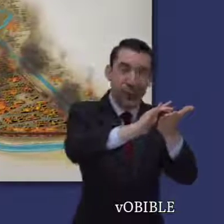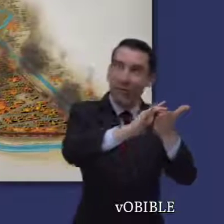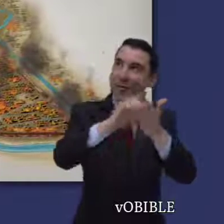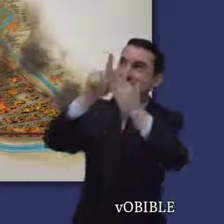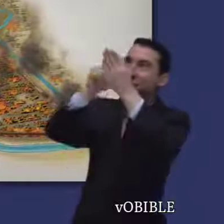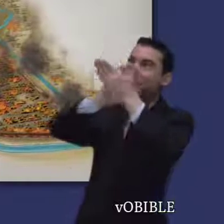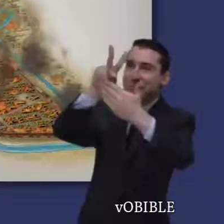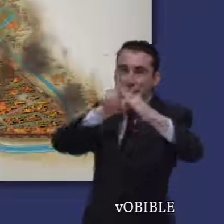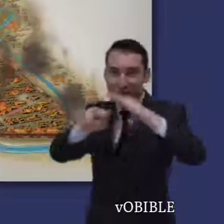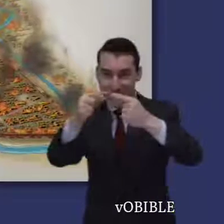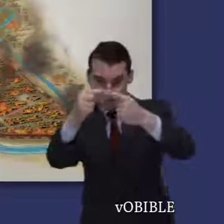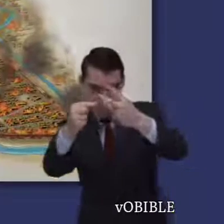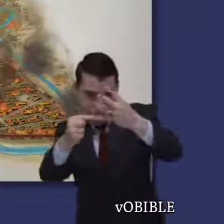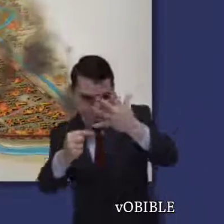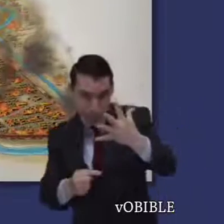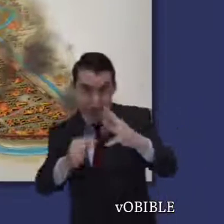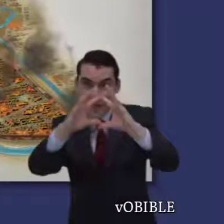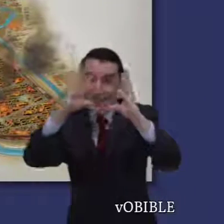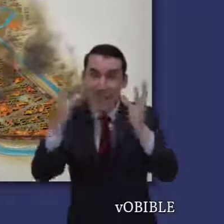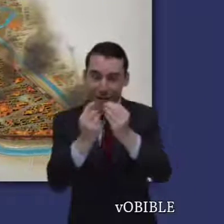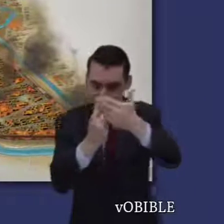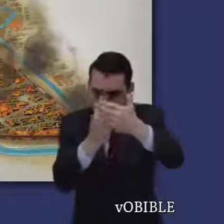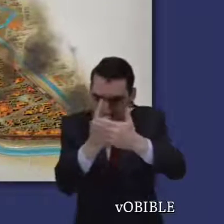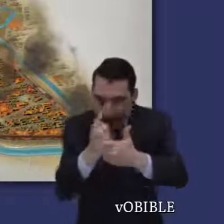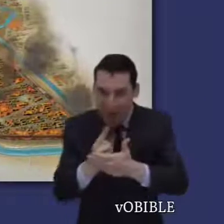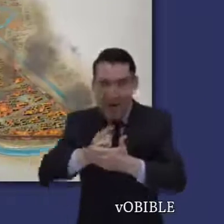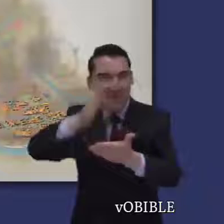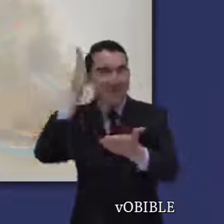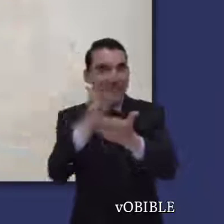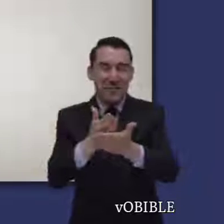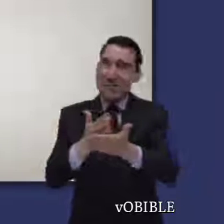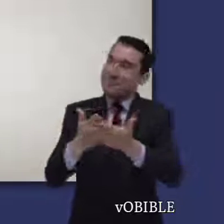Jehovah's prophetic word through Nahum came true in every detail.